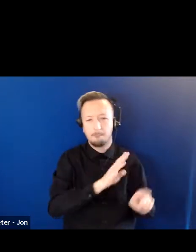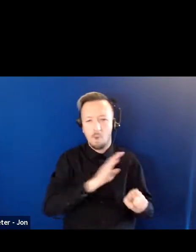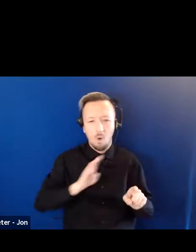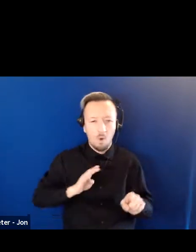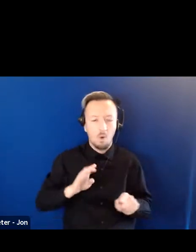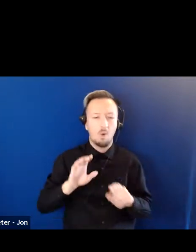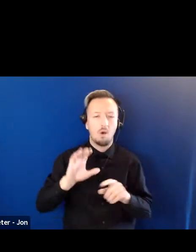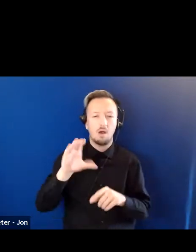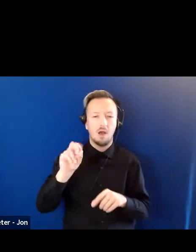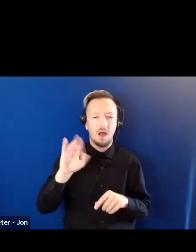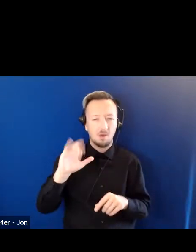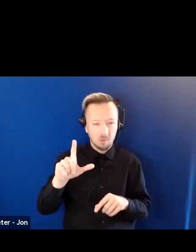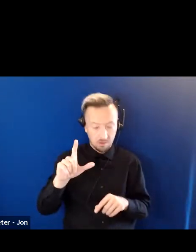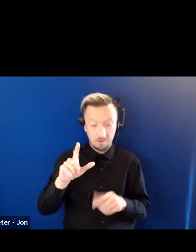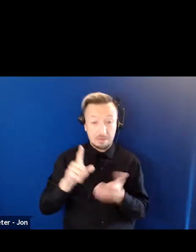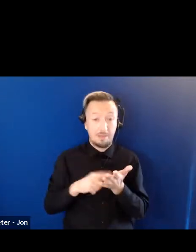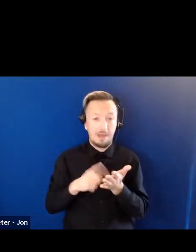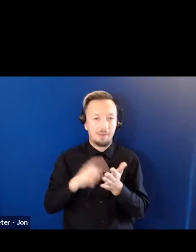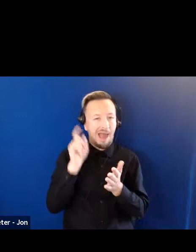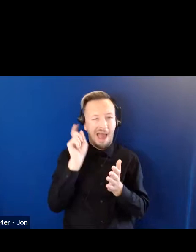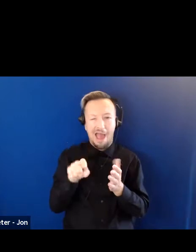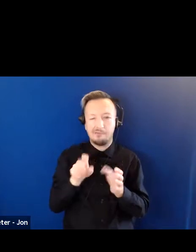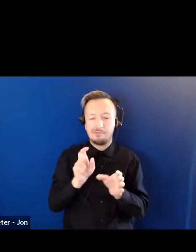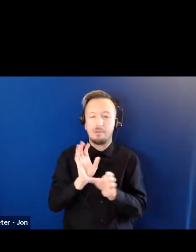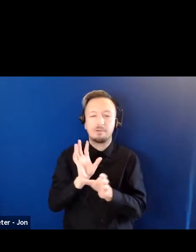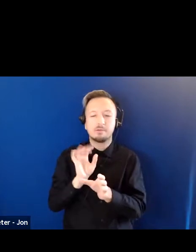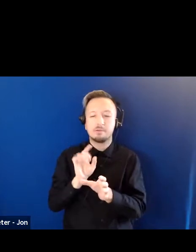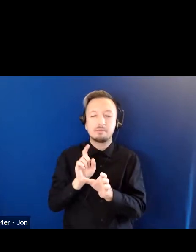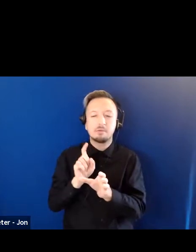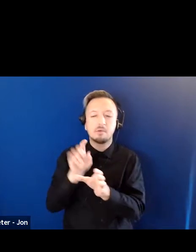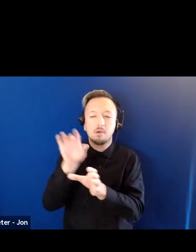get your foot in the door, start participating in meetings,